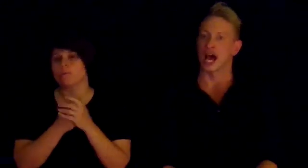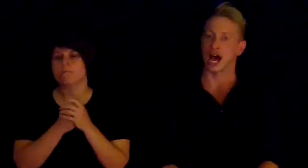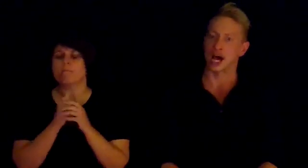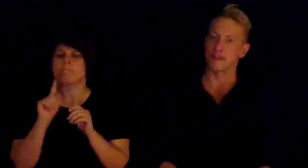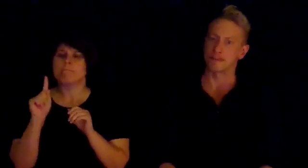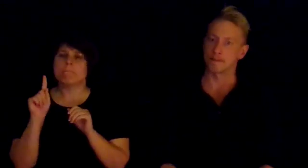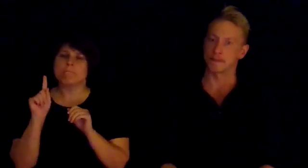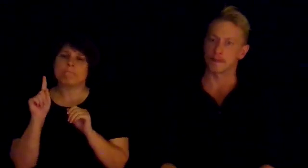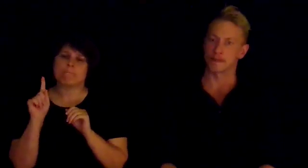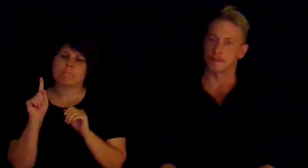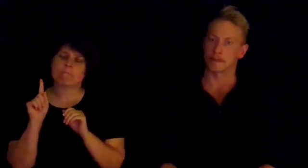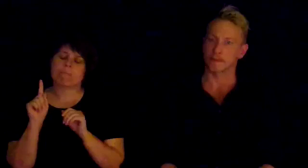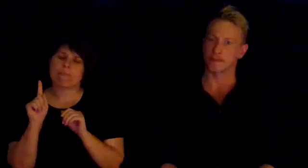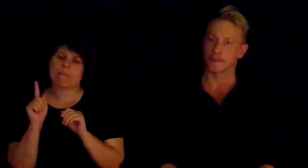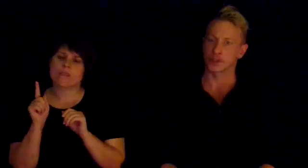that.